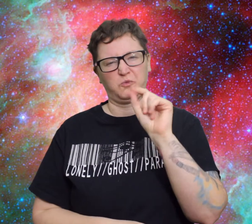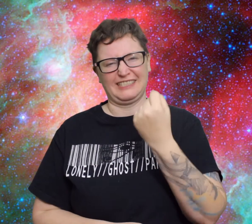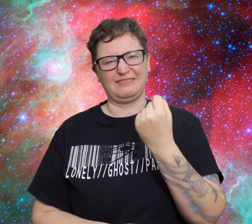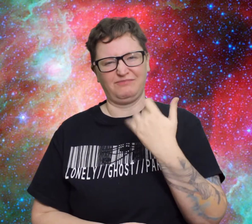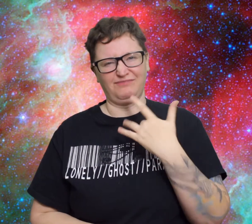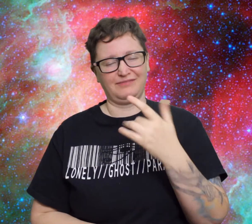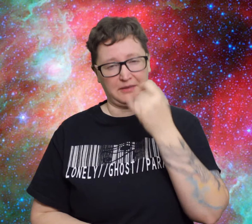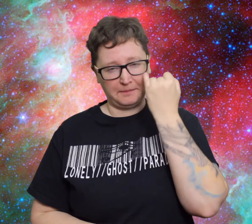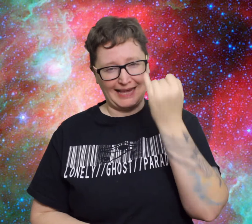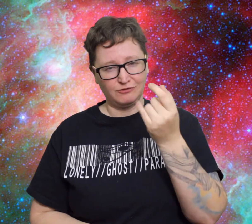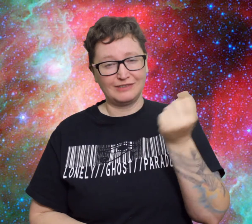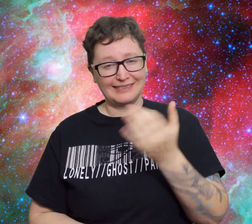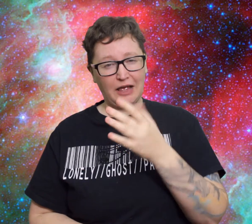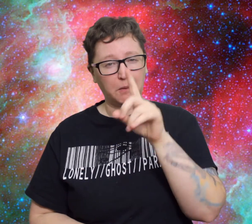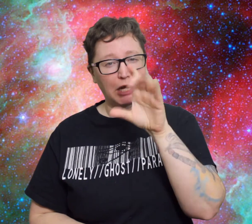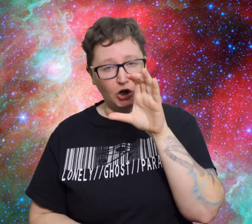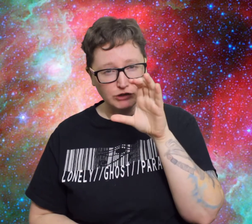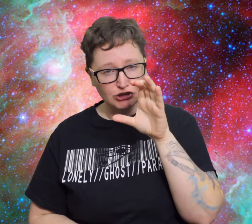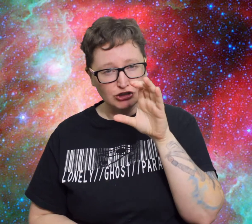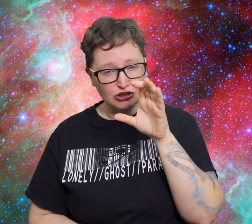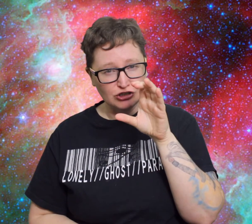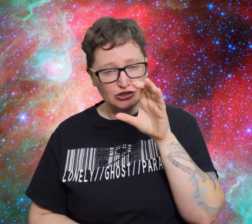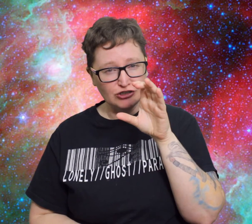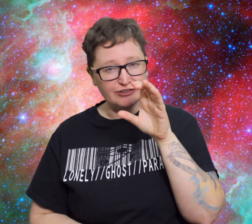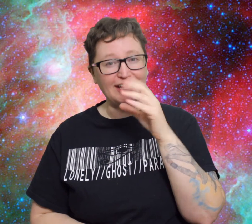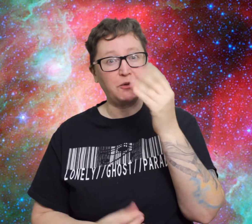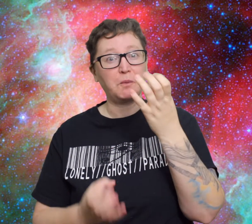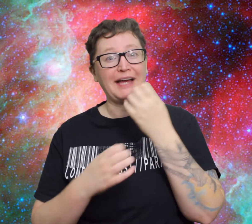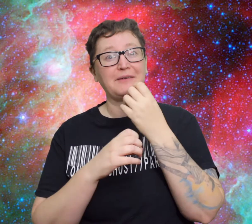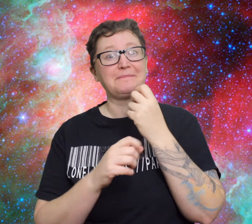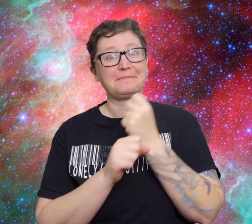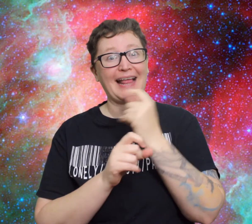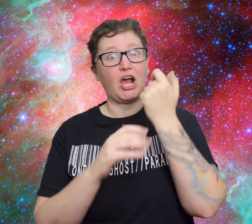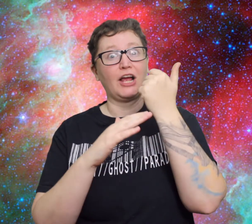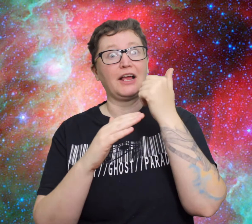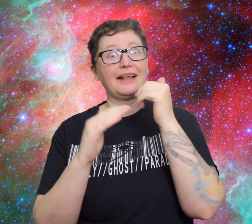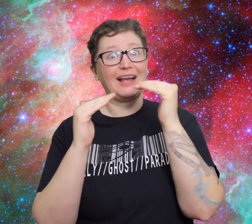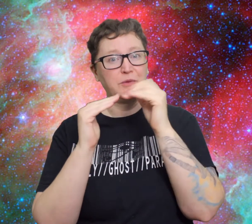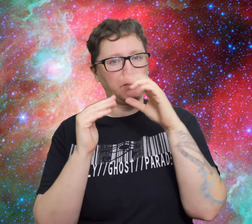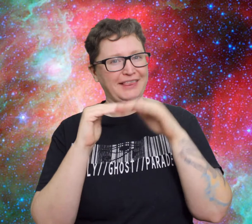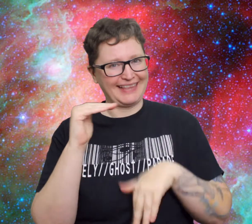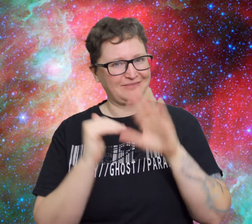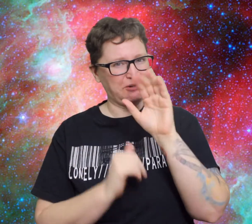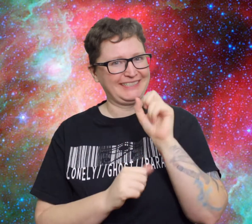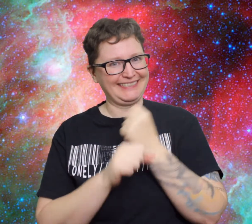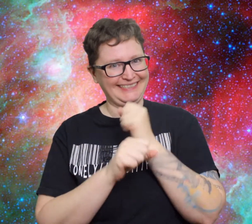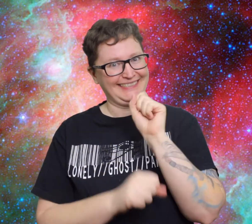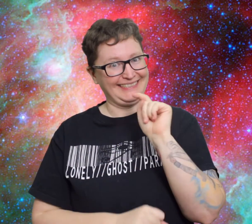on average, it's mostly 20s. So if you can imagine rolling a D100 and trying to make it equal or less